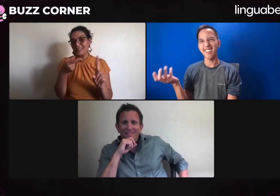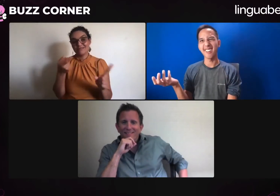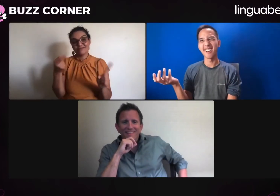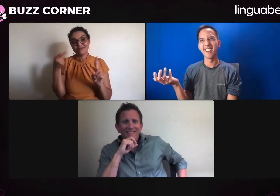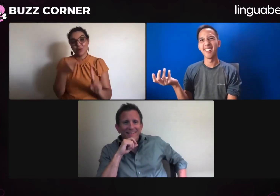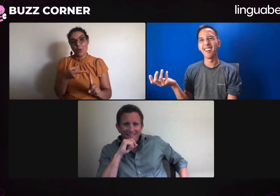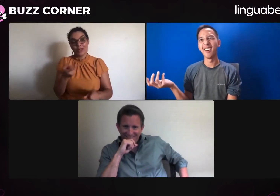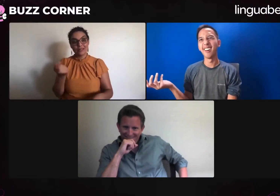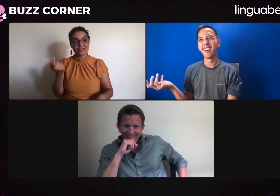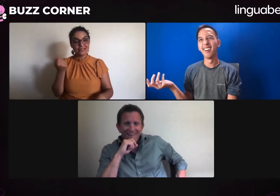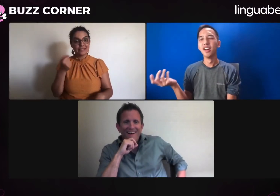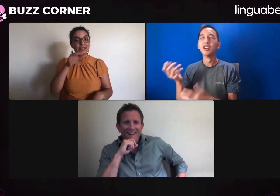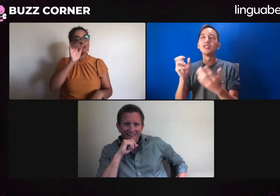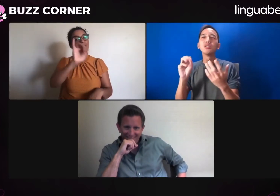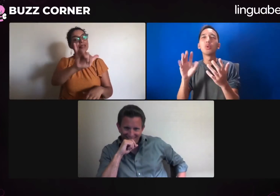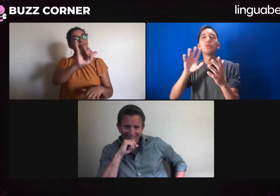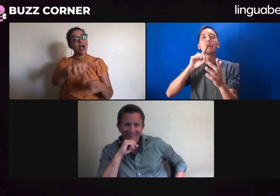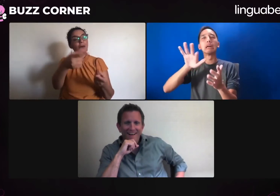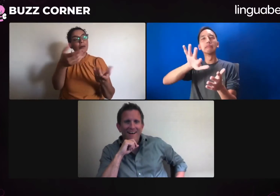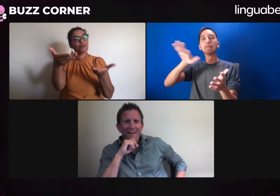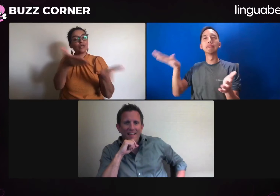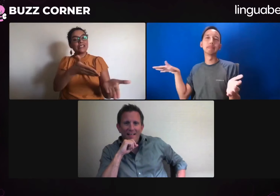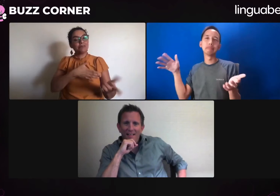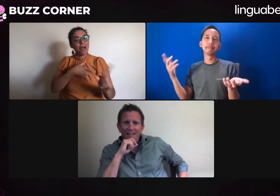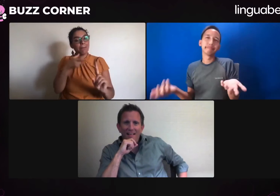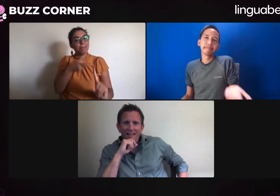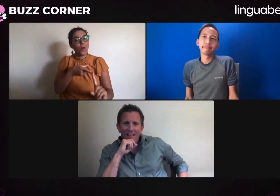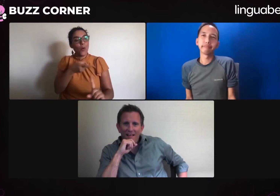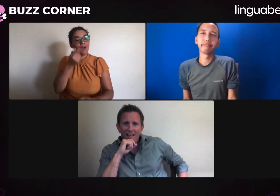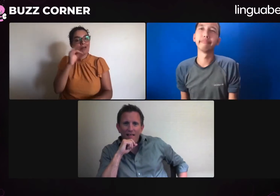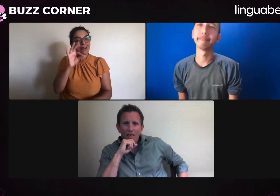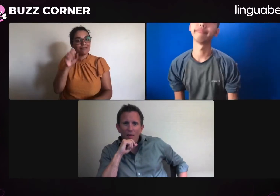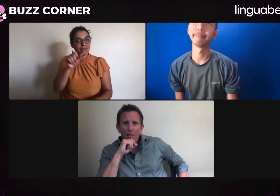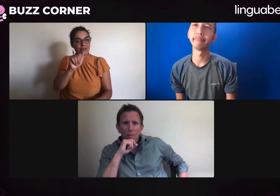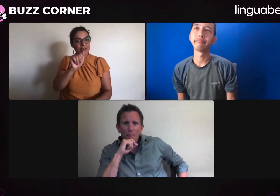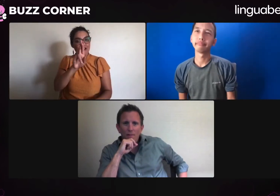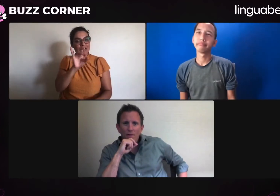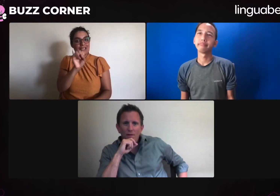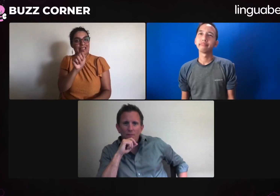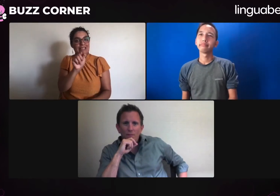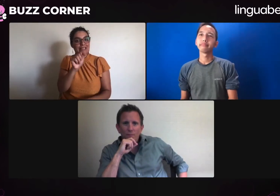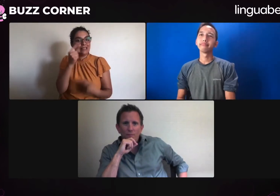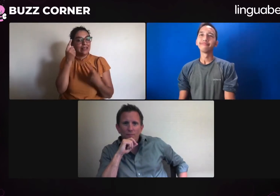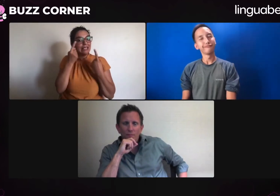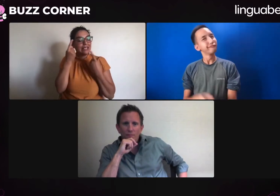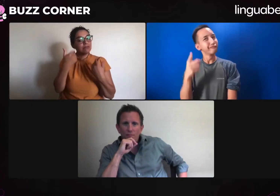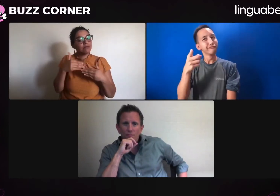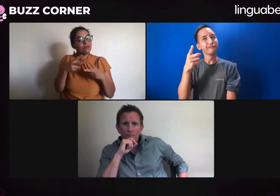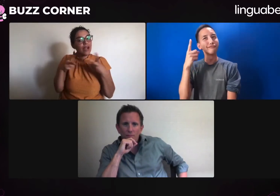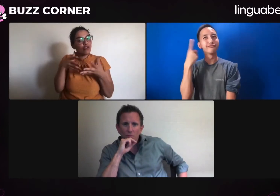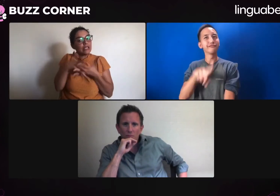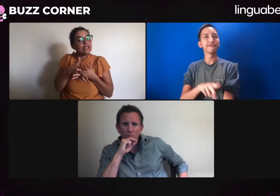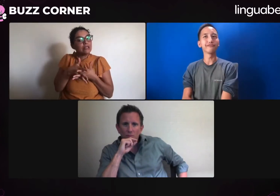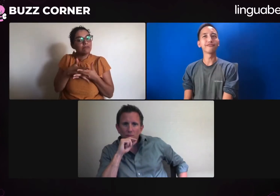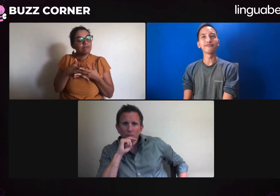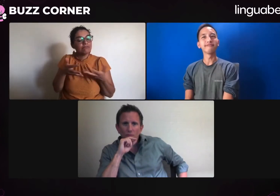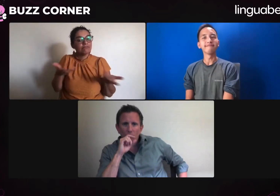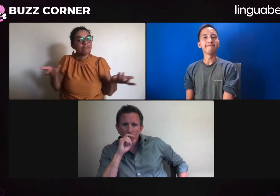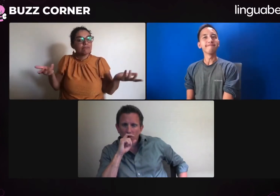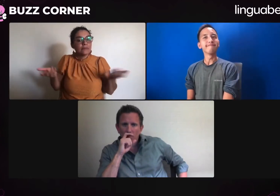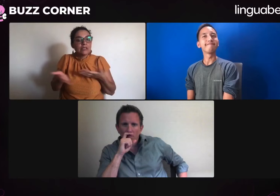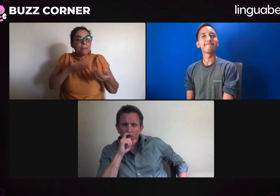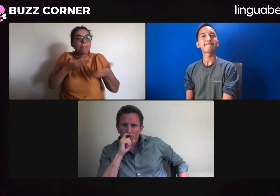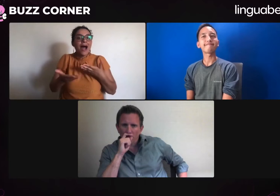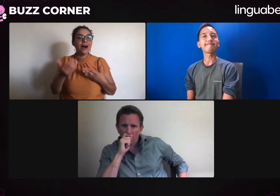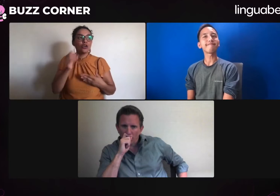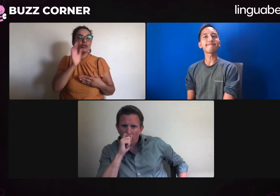oppressors in history, who was a coda. That's the point. That's the point. That's what I'm talking about, is that Audist